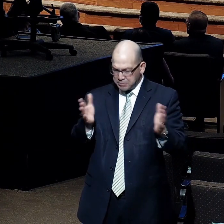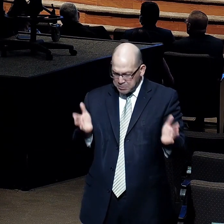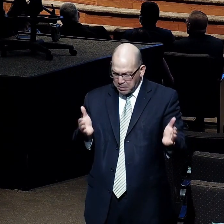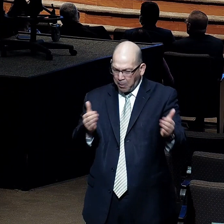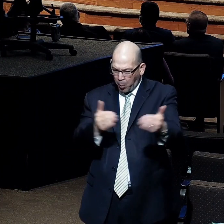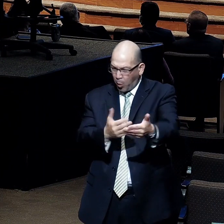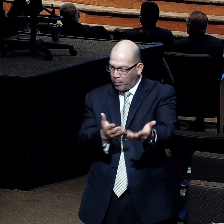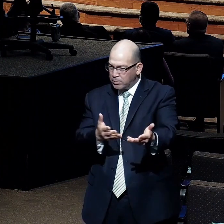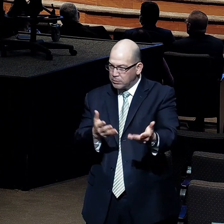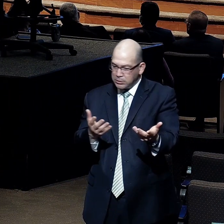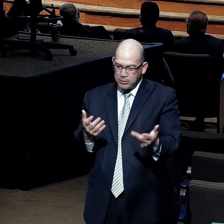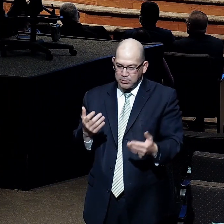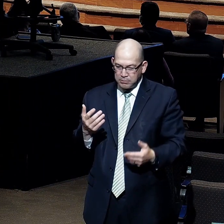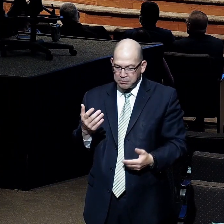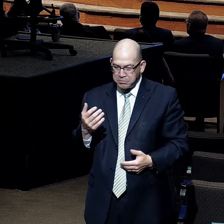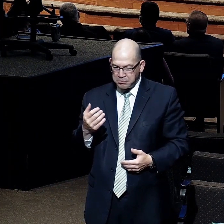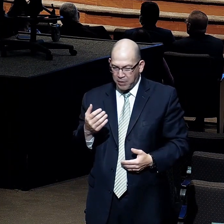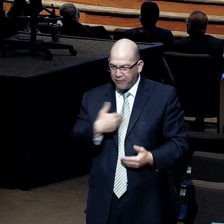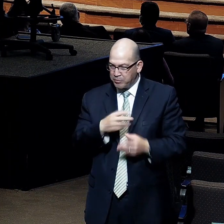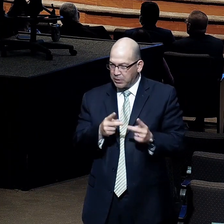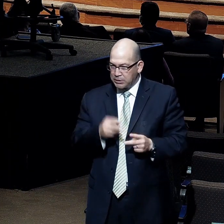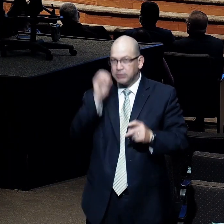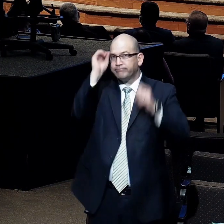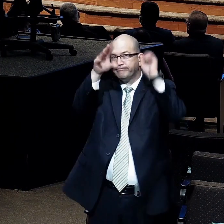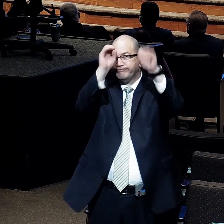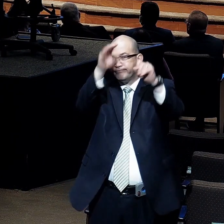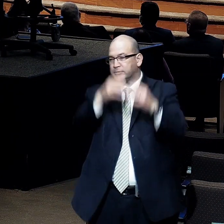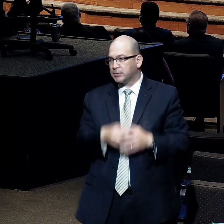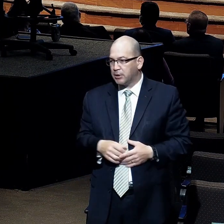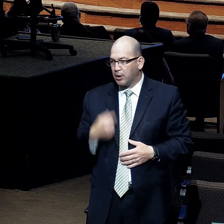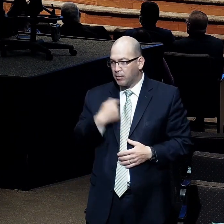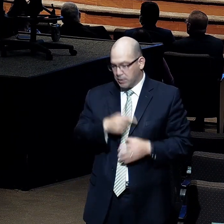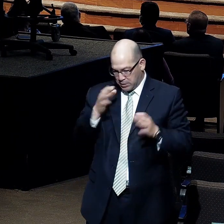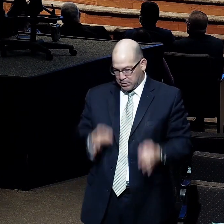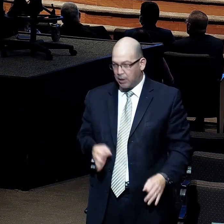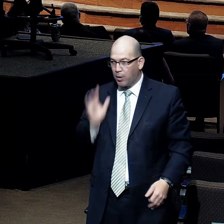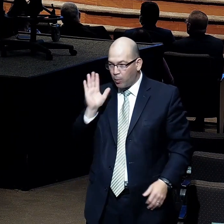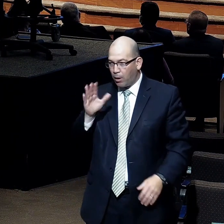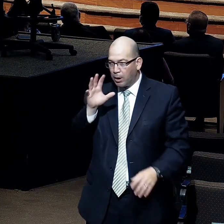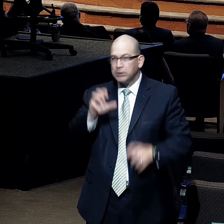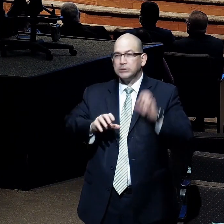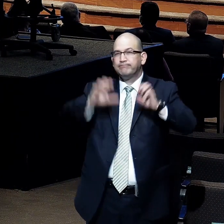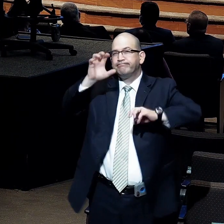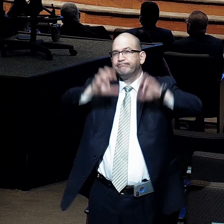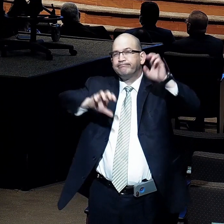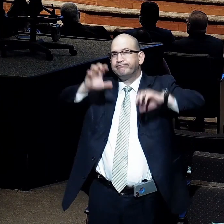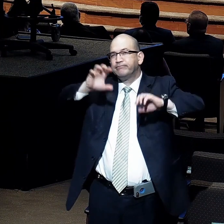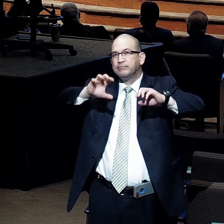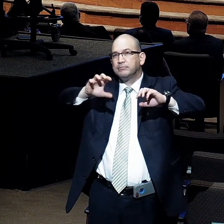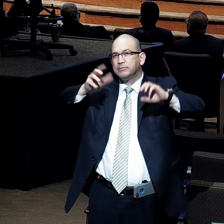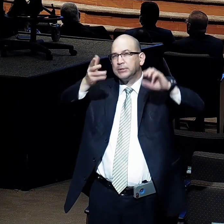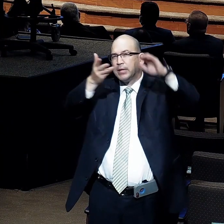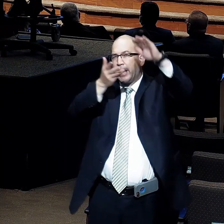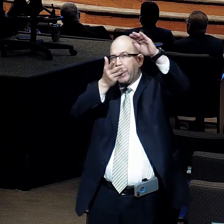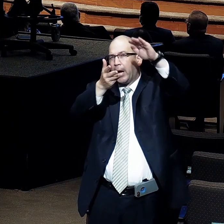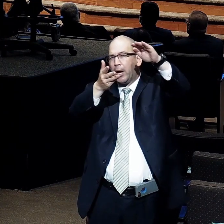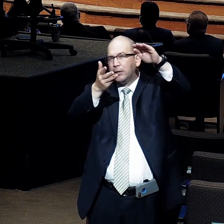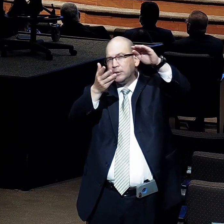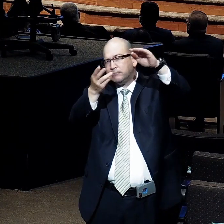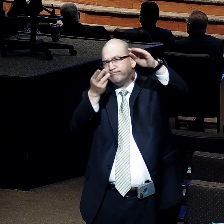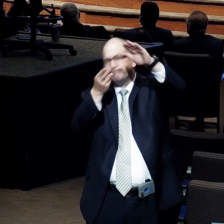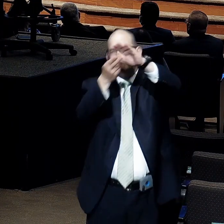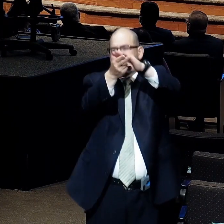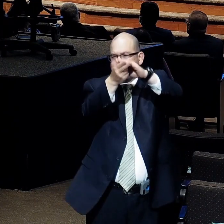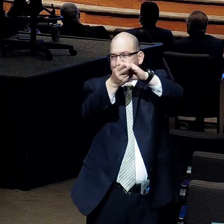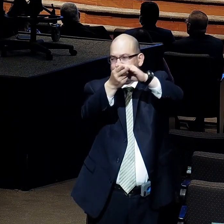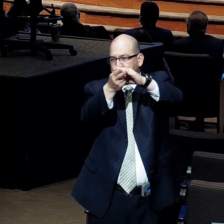little mischievous junior high friends I had, we decided one night we were going to climb up in those shelf spaces that are 10 feet up. So we